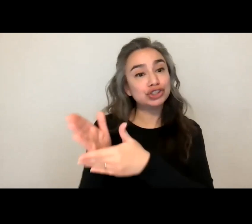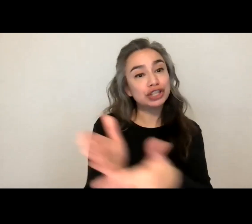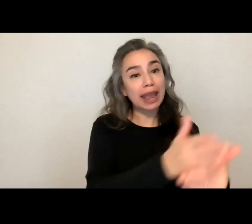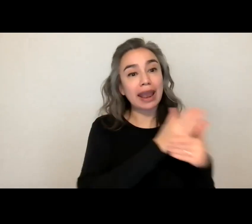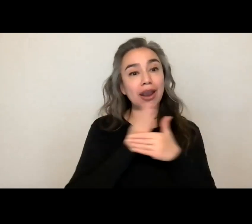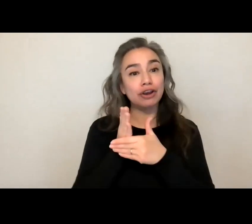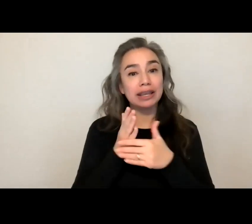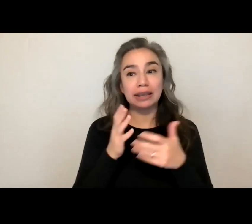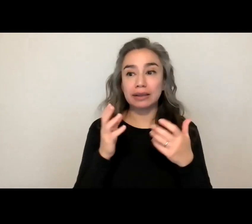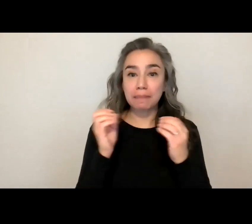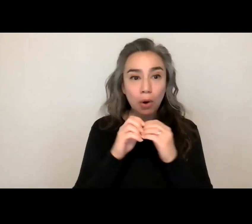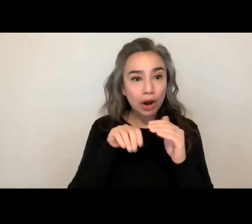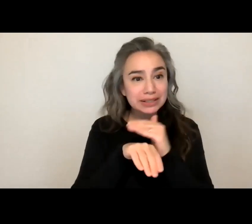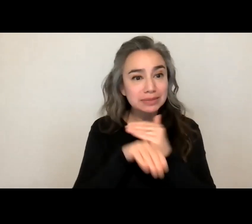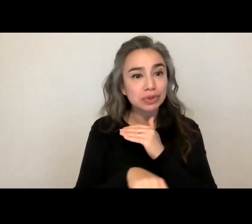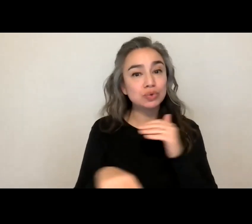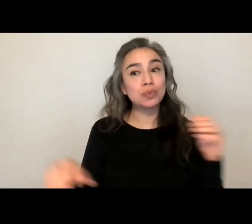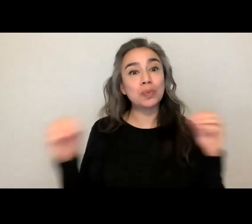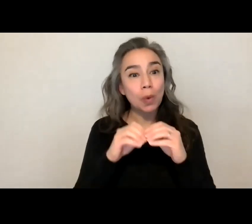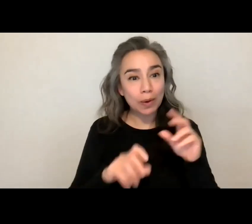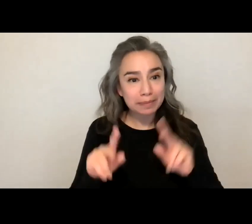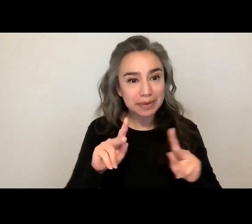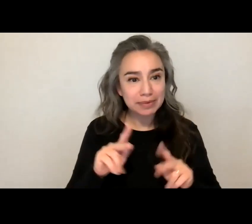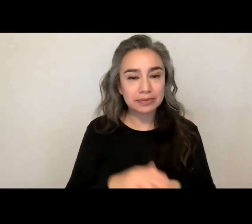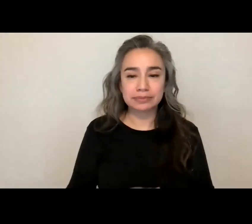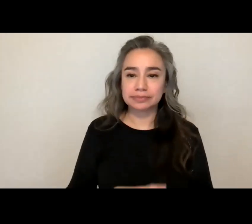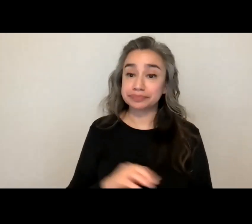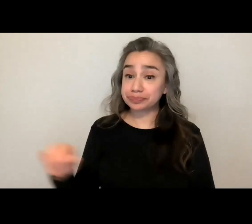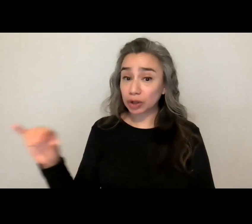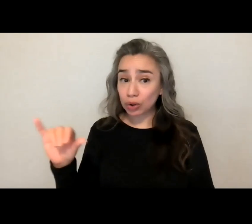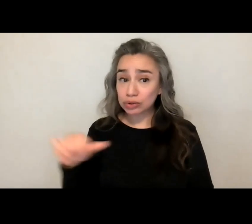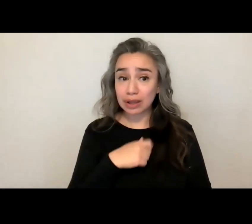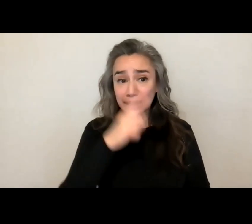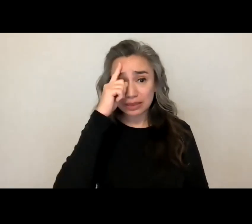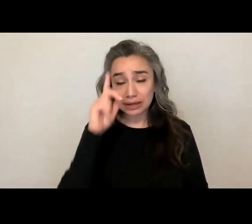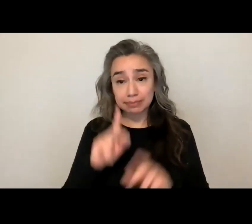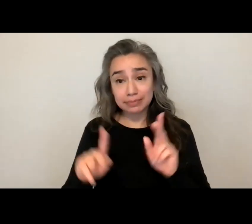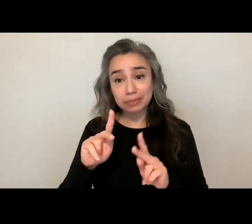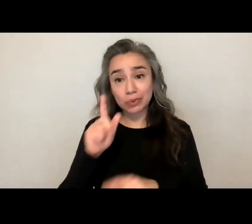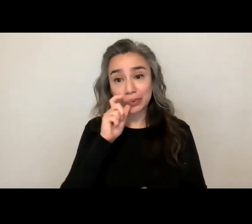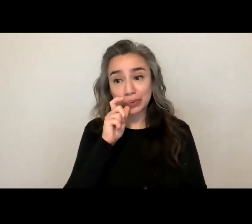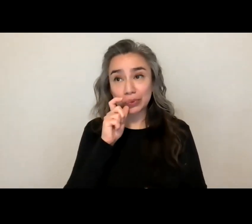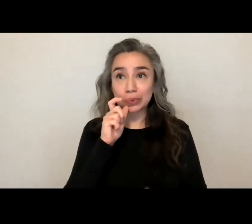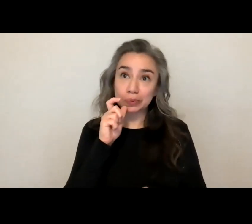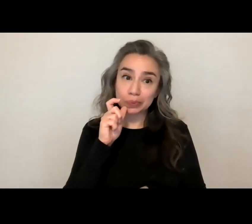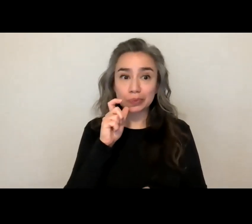more people. And then the other one is that I think that people who are a little bit more high up